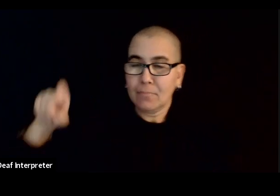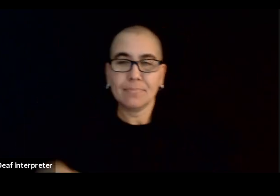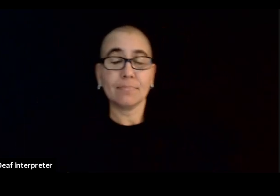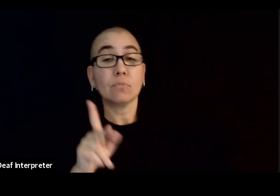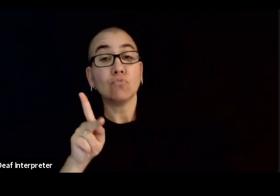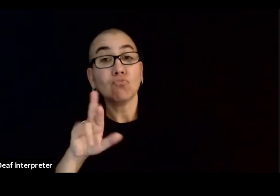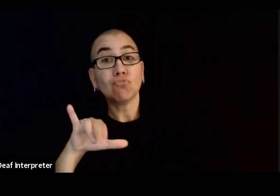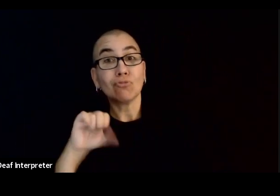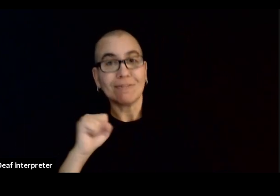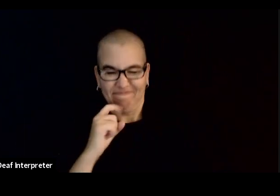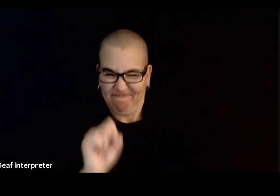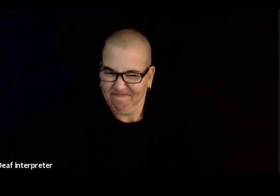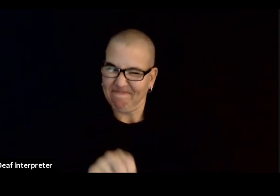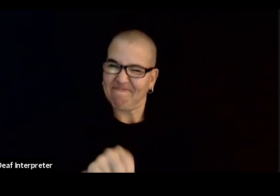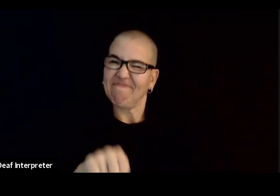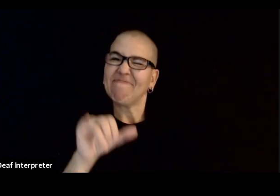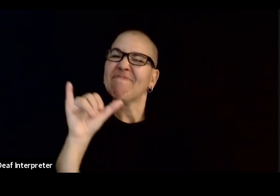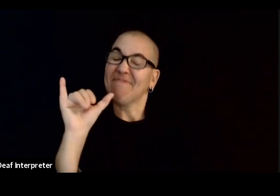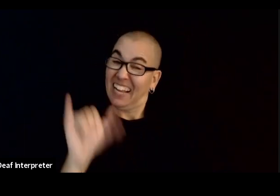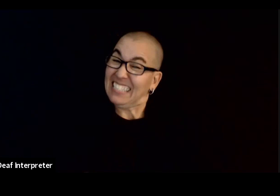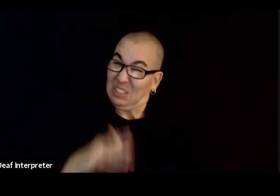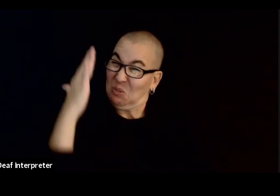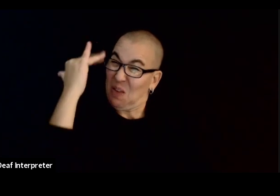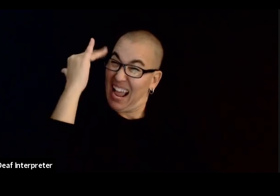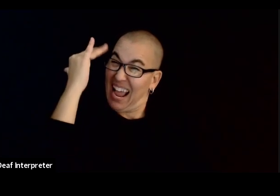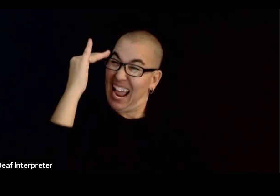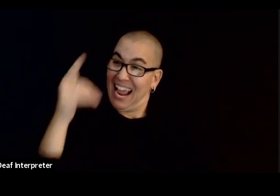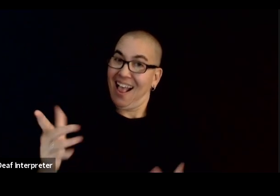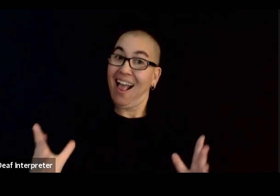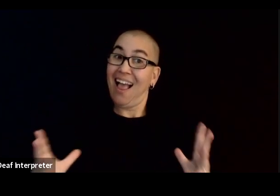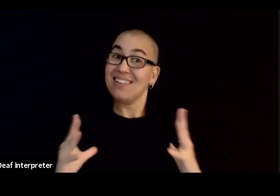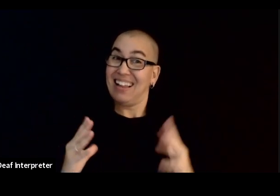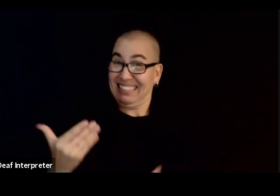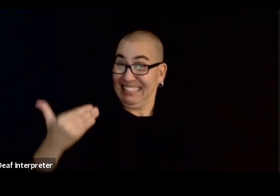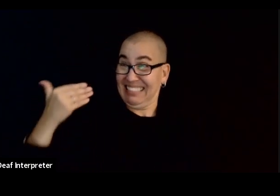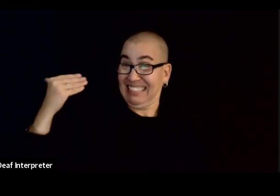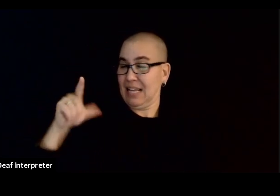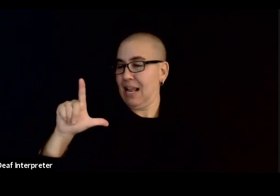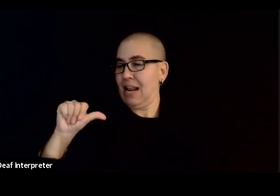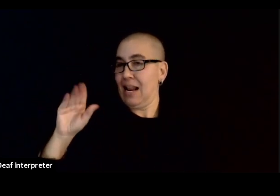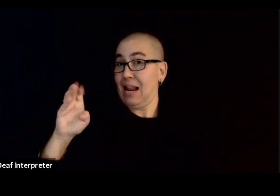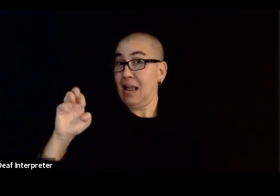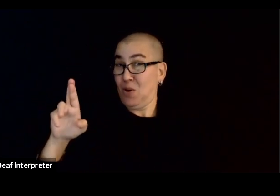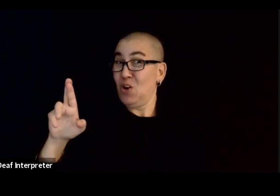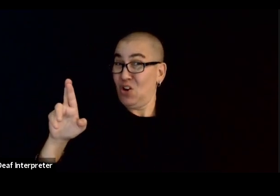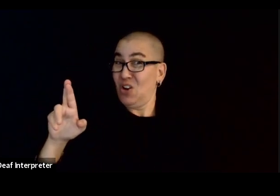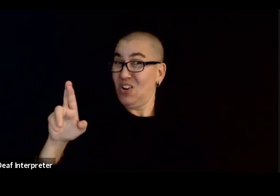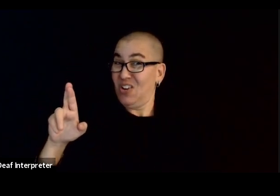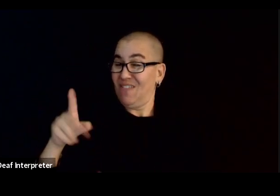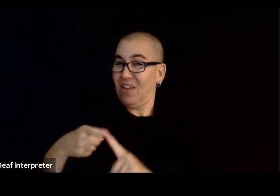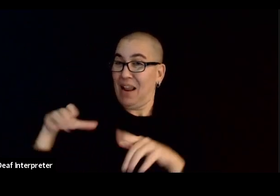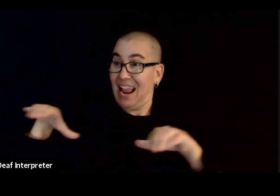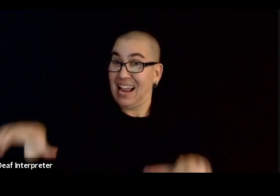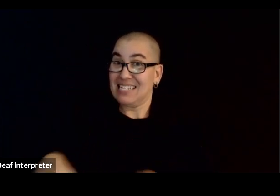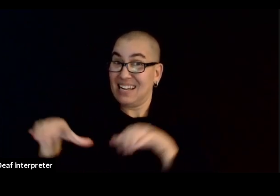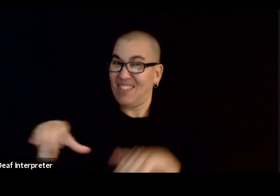of activities, related to that weekend, as well as just a